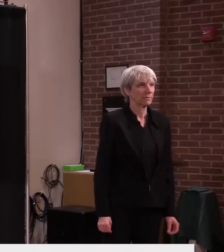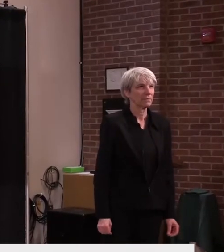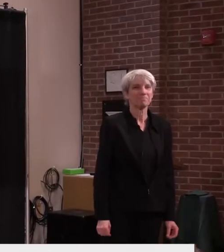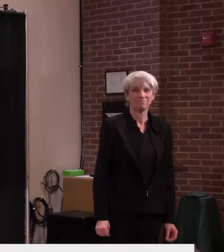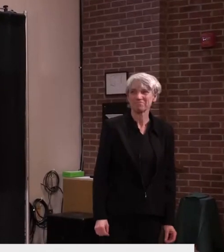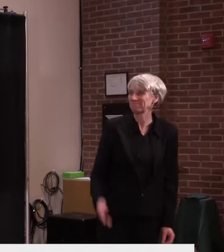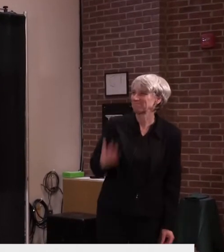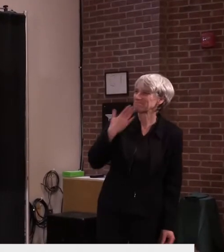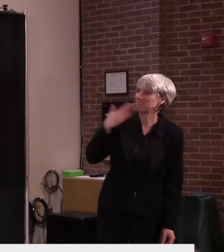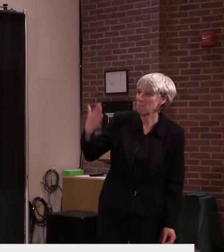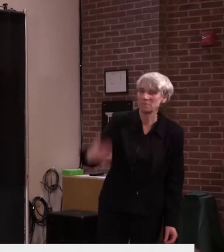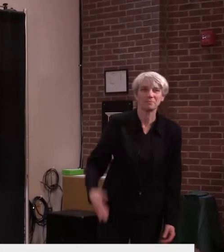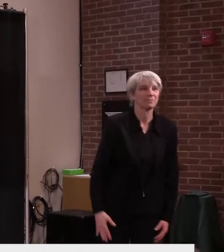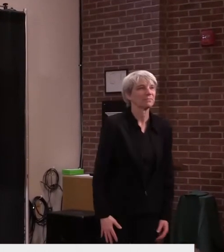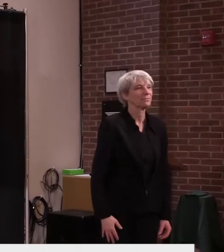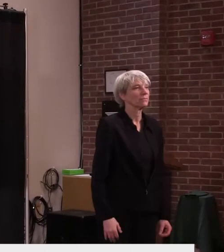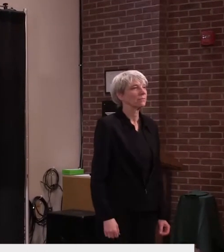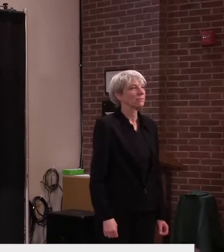Thanks, Secretary French.